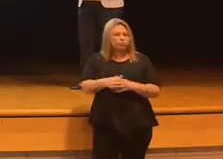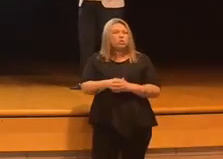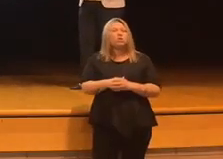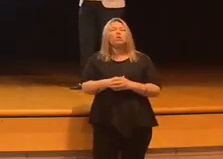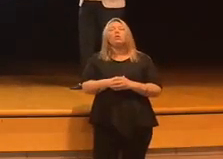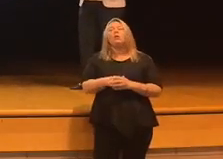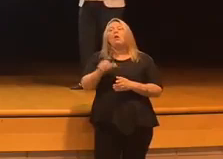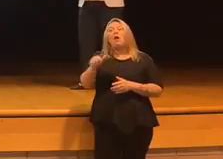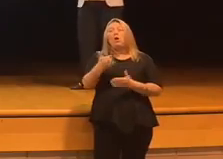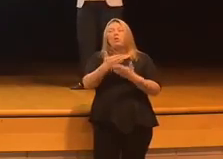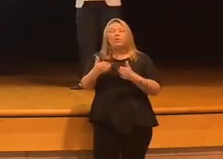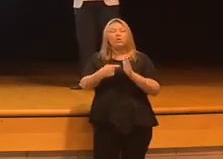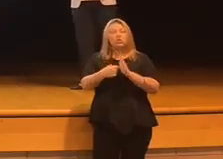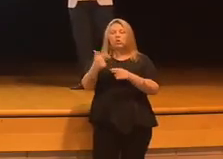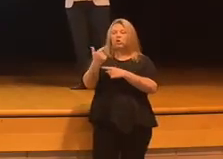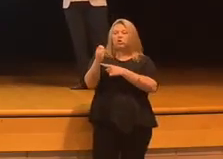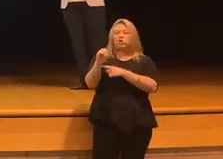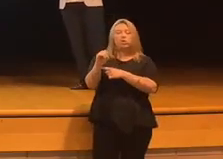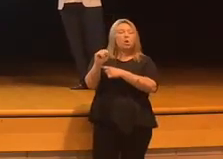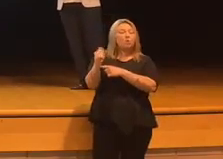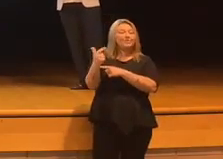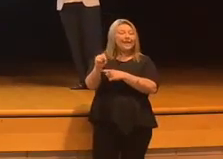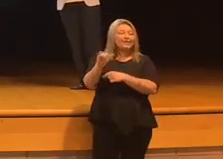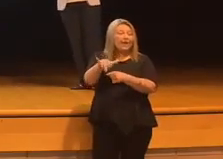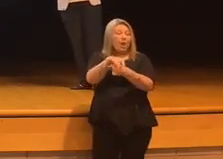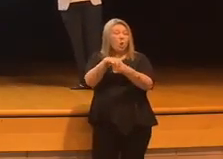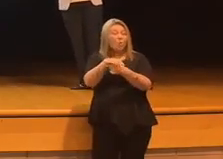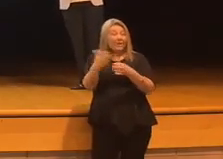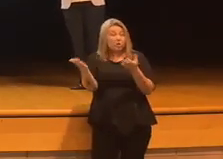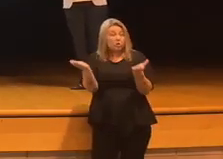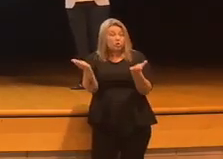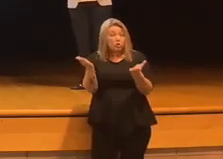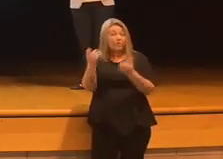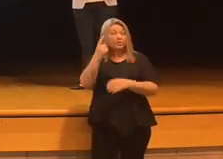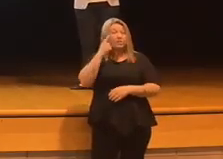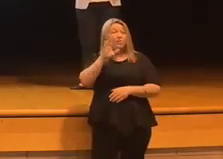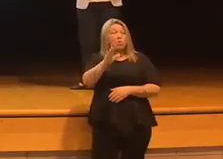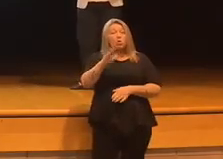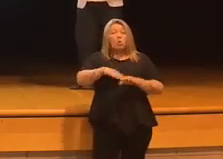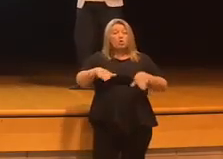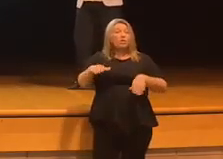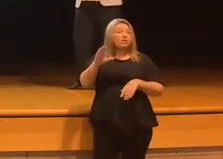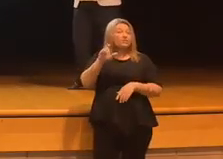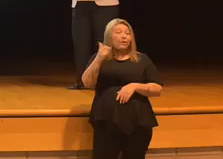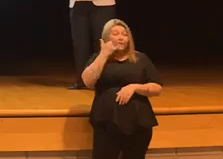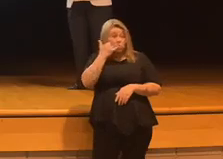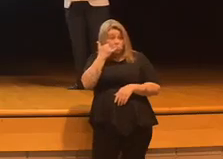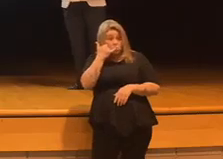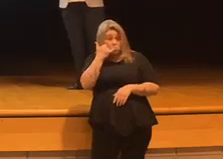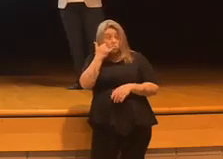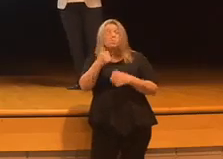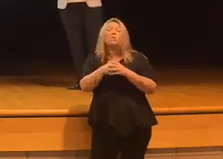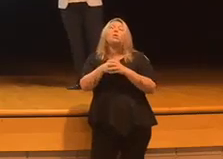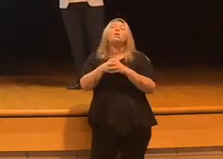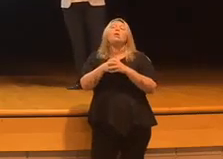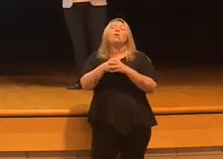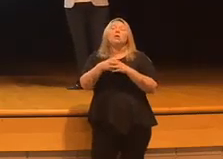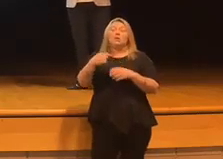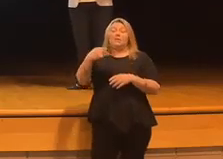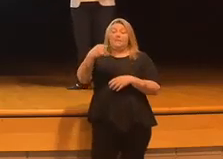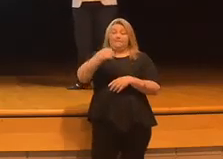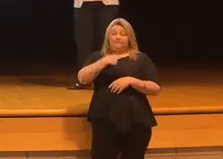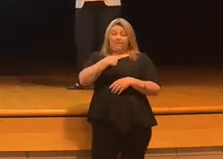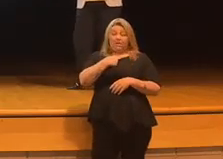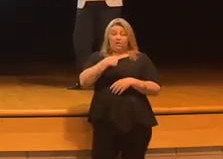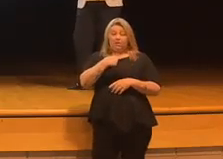is checking the geotags. That's the location services that are on your child's cell phone. Personally, I like to